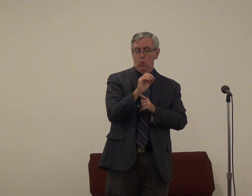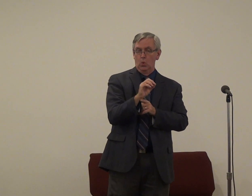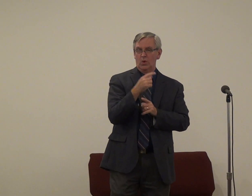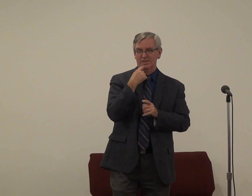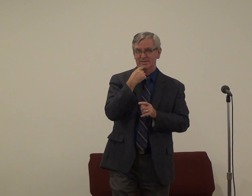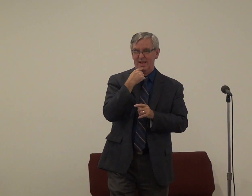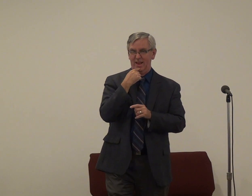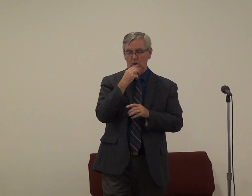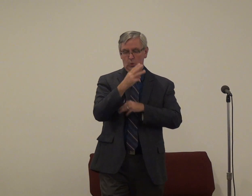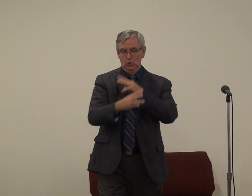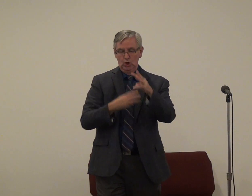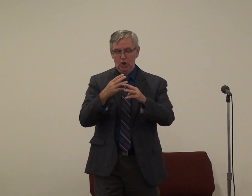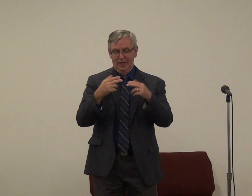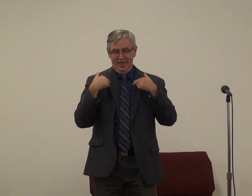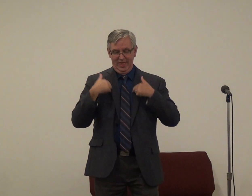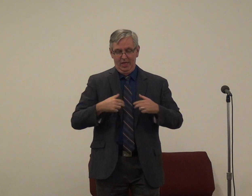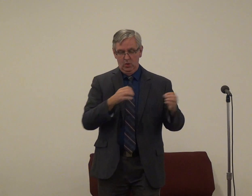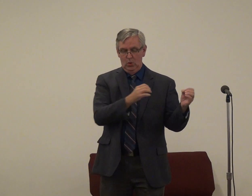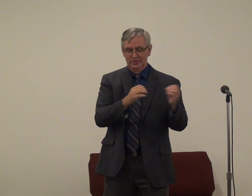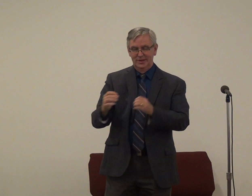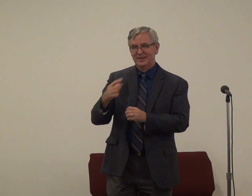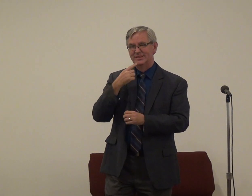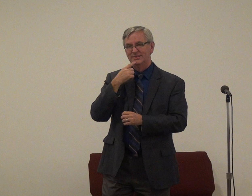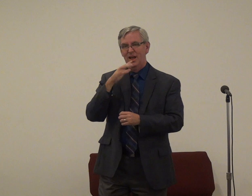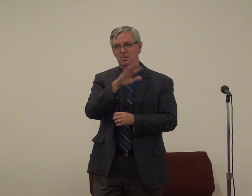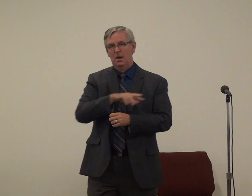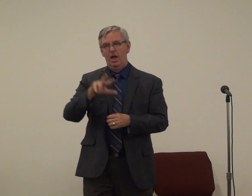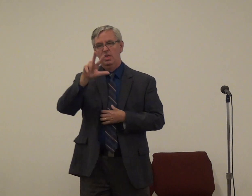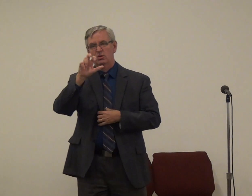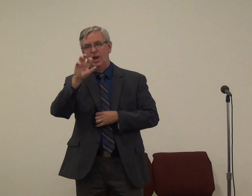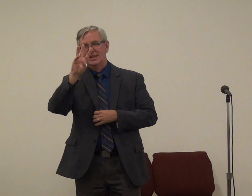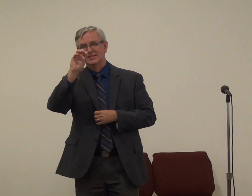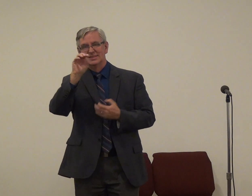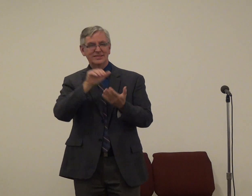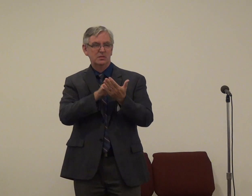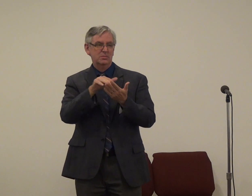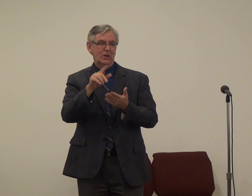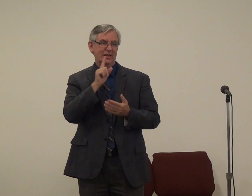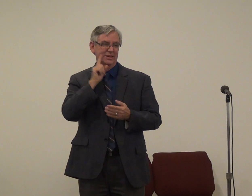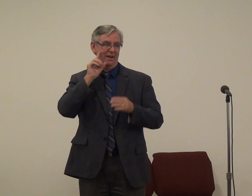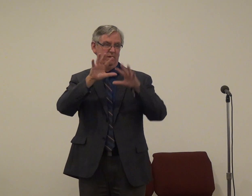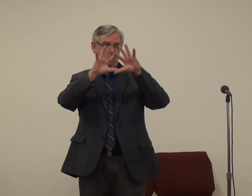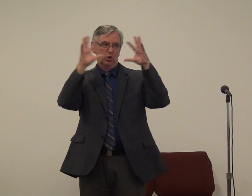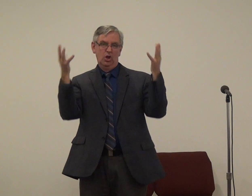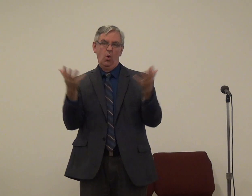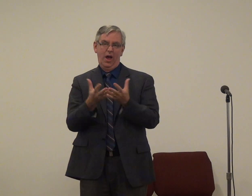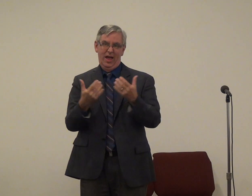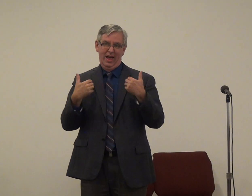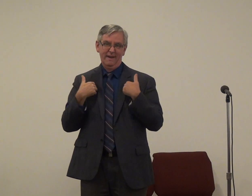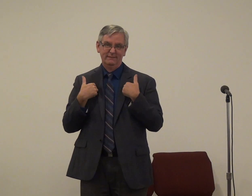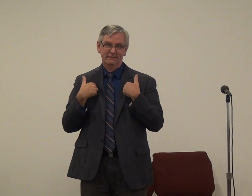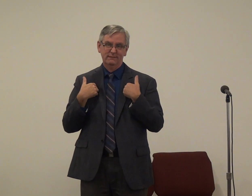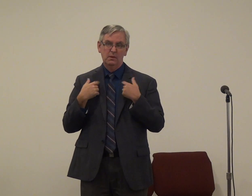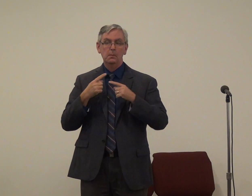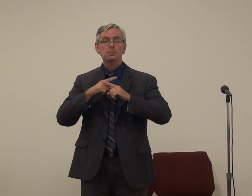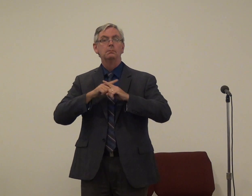a need. The World Health Organization says that there are about 360 million deaf in the